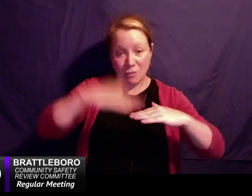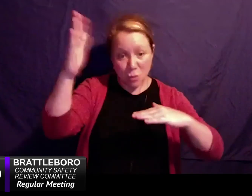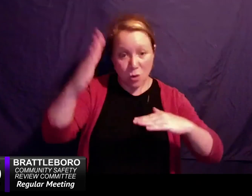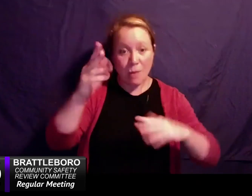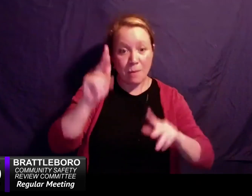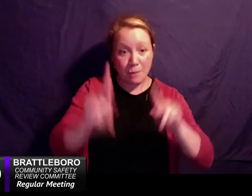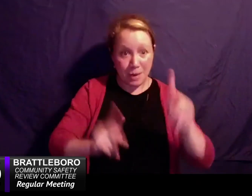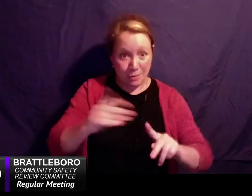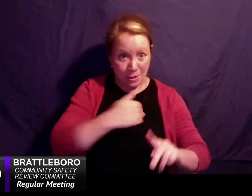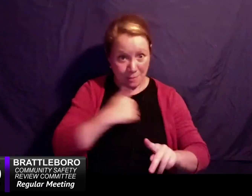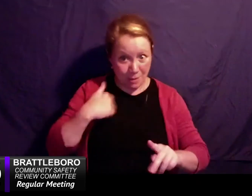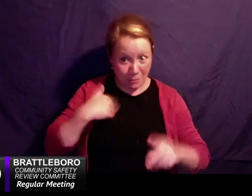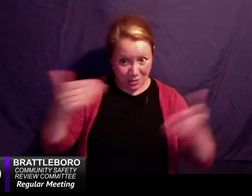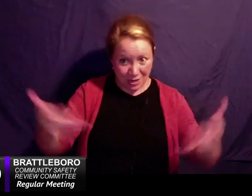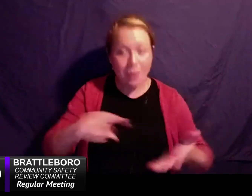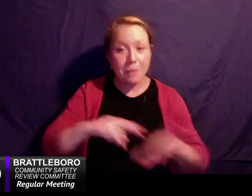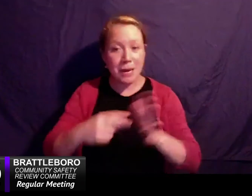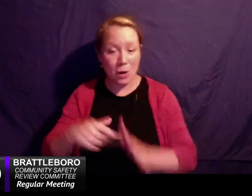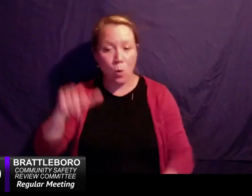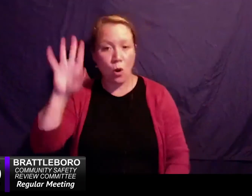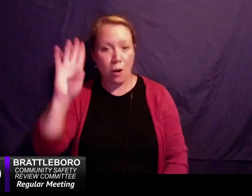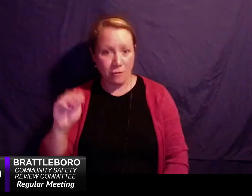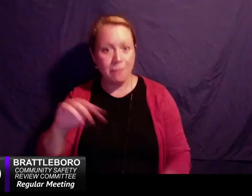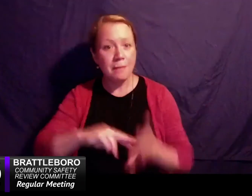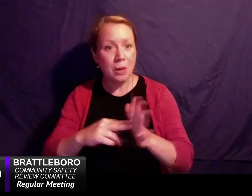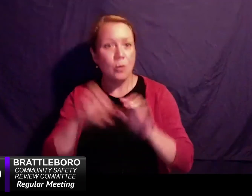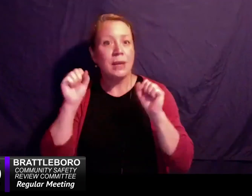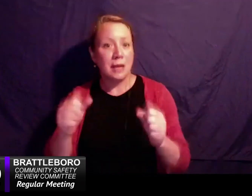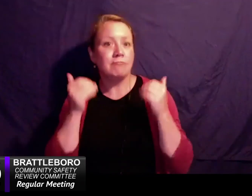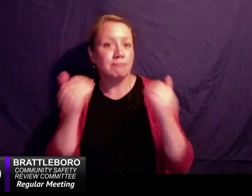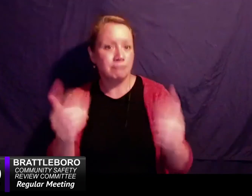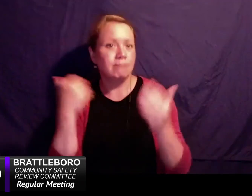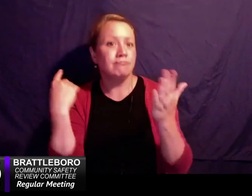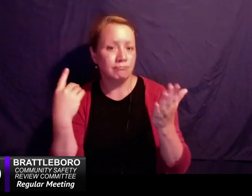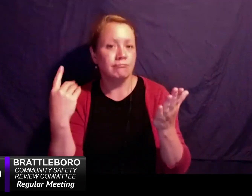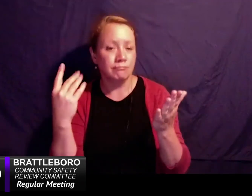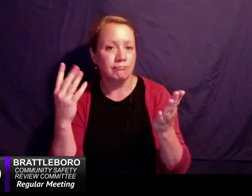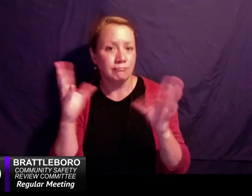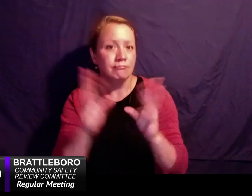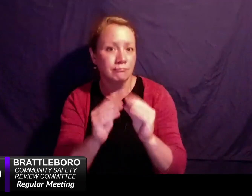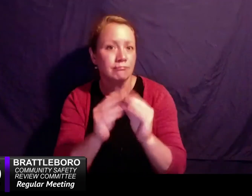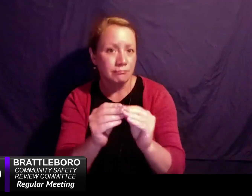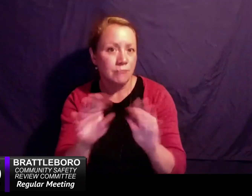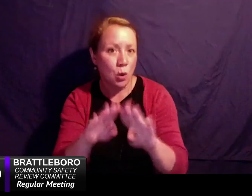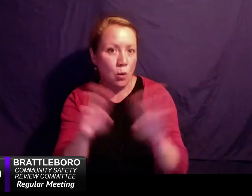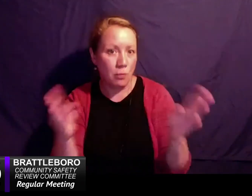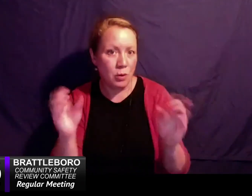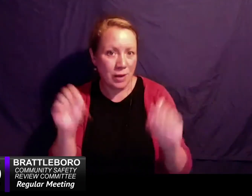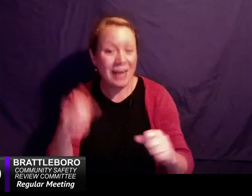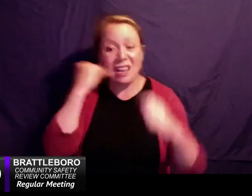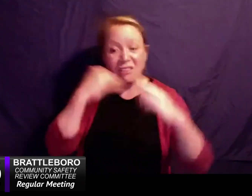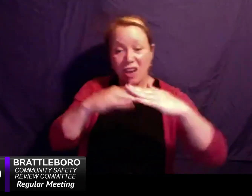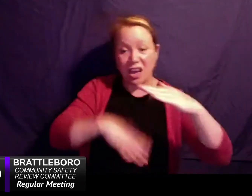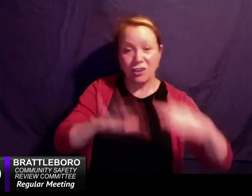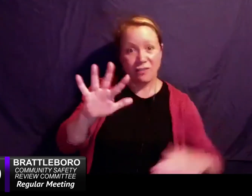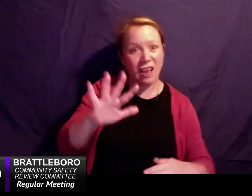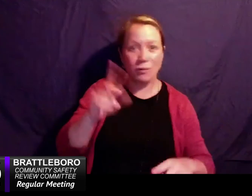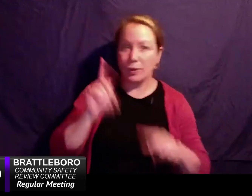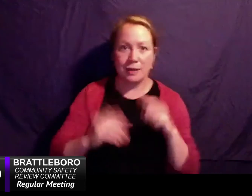then we have a quorum, and we are subject to, where the body is subject to open meeting law.